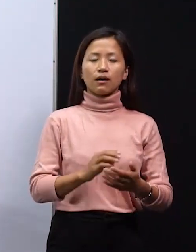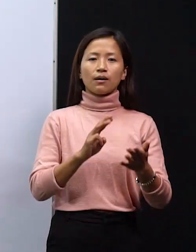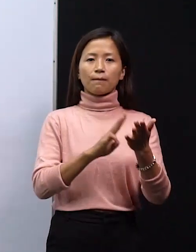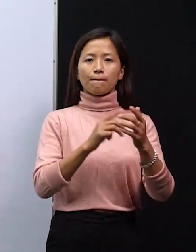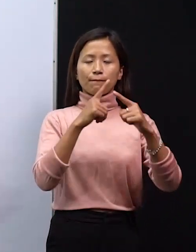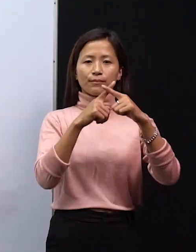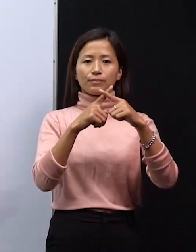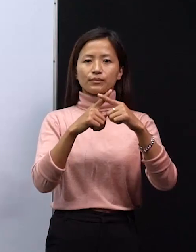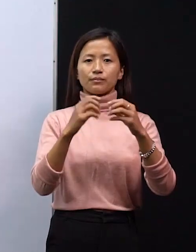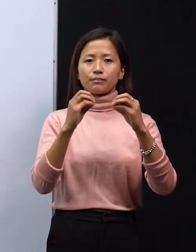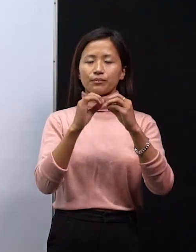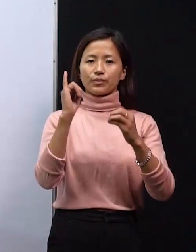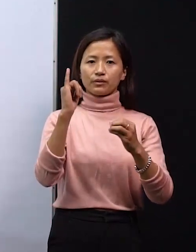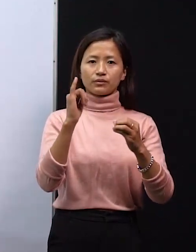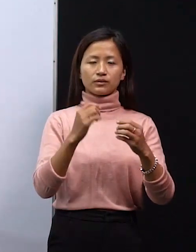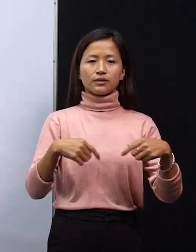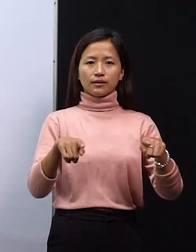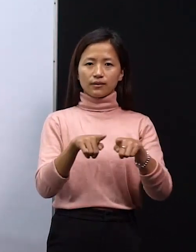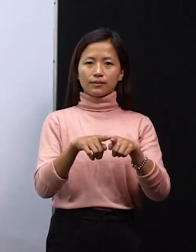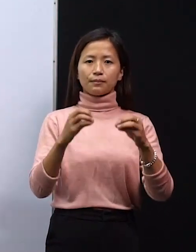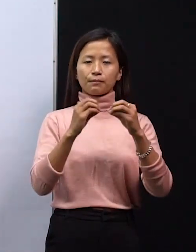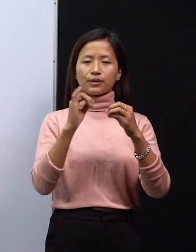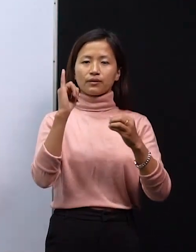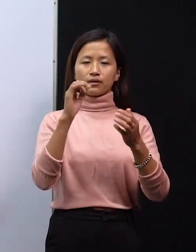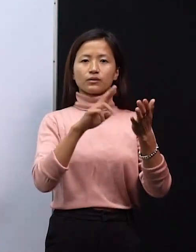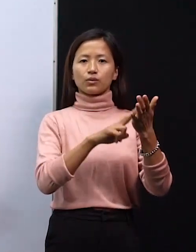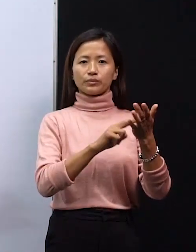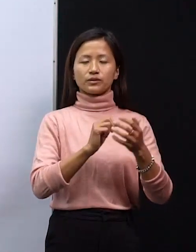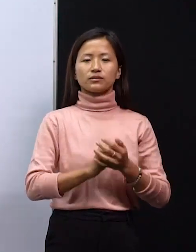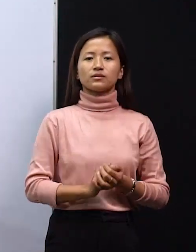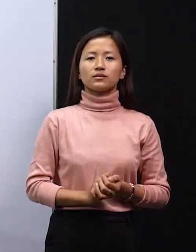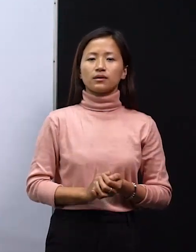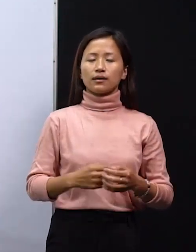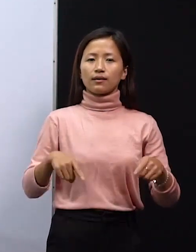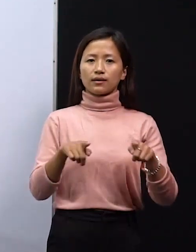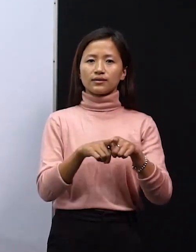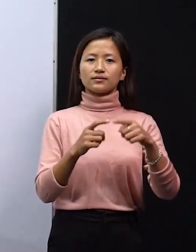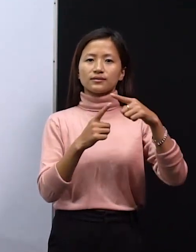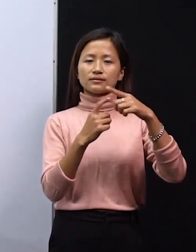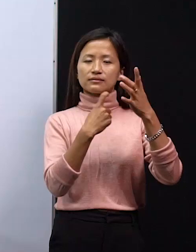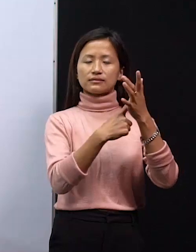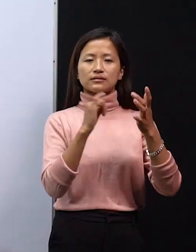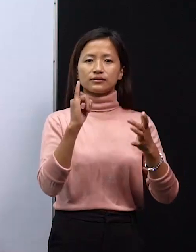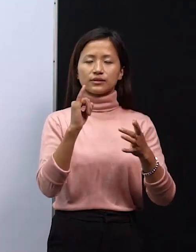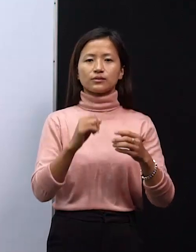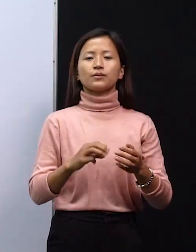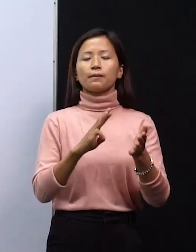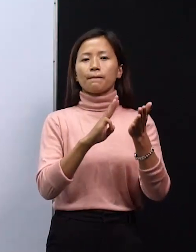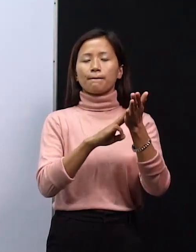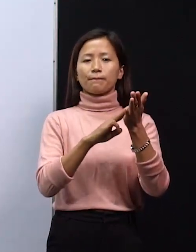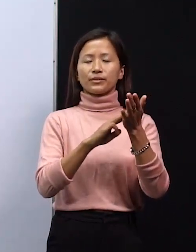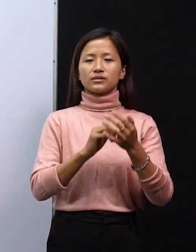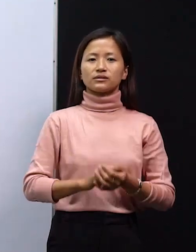multiplication of binomial and binomial, all right? And binomial and trinomial in some cases, okay?